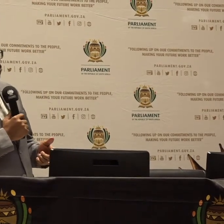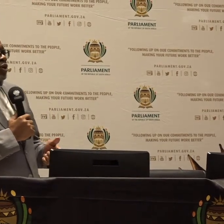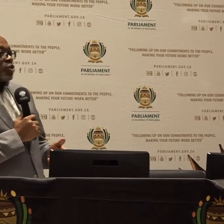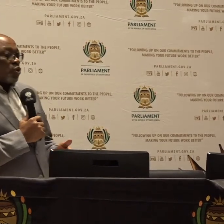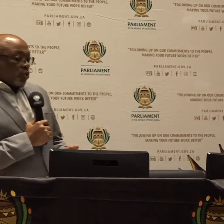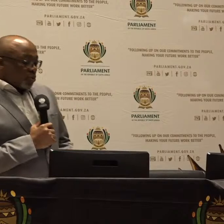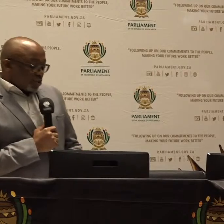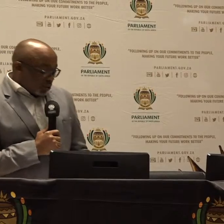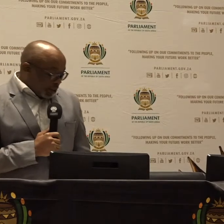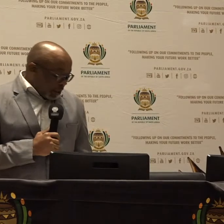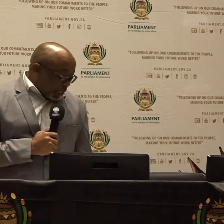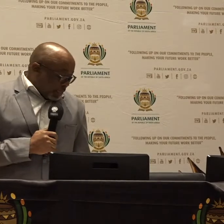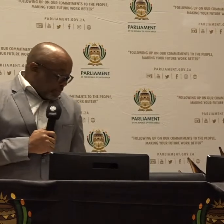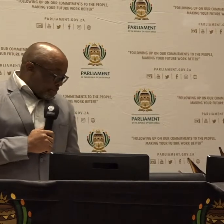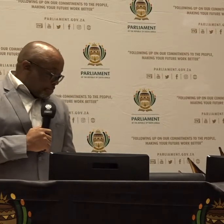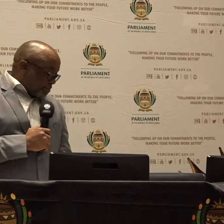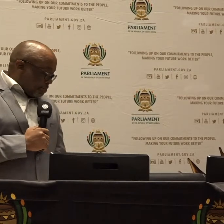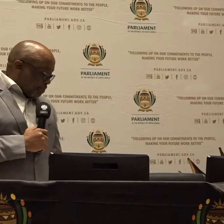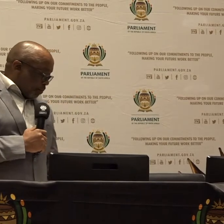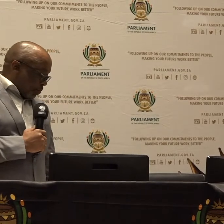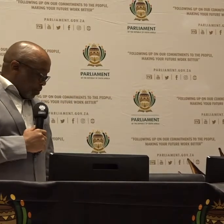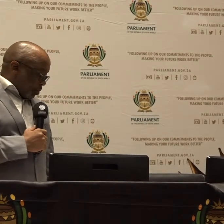biller seeks to introduce